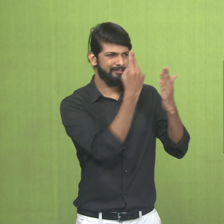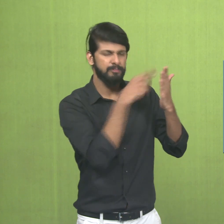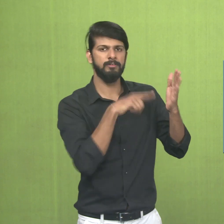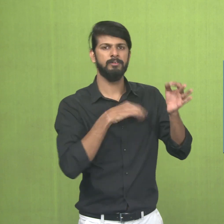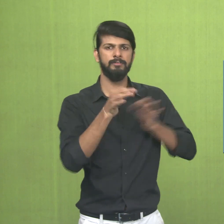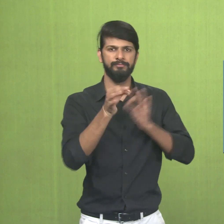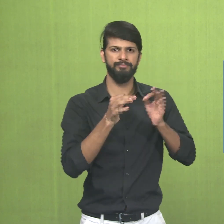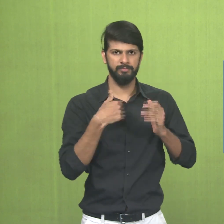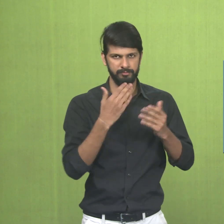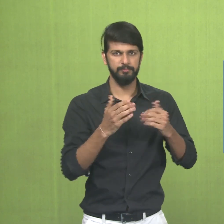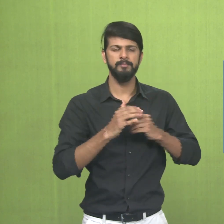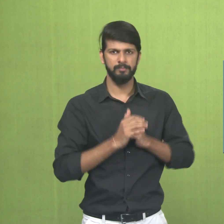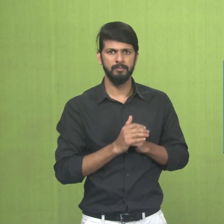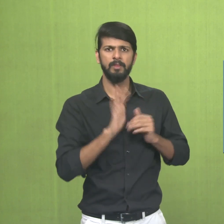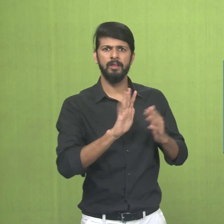Mother and child description.